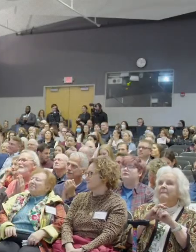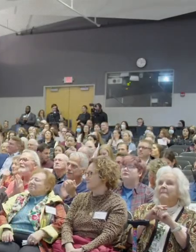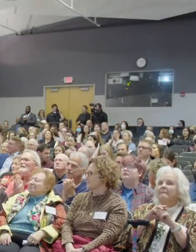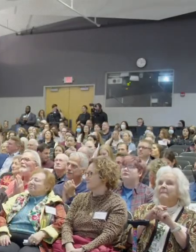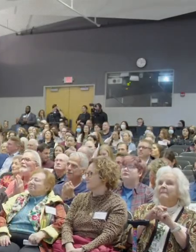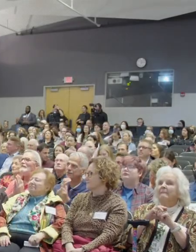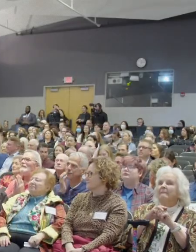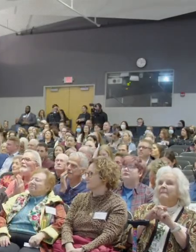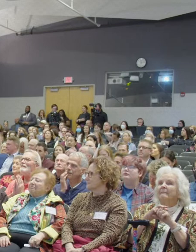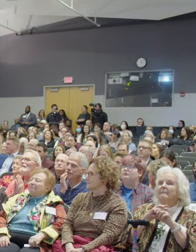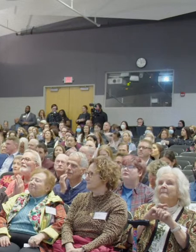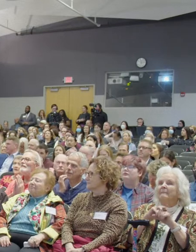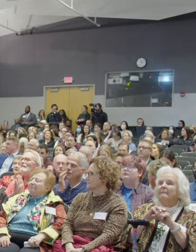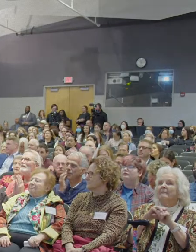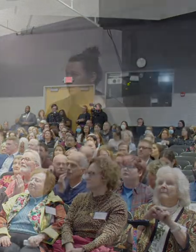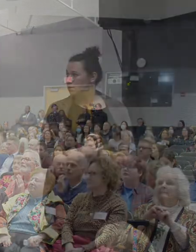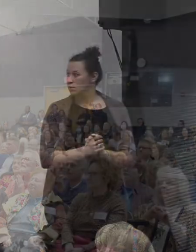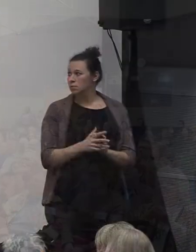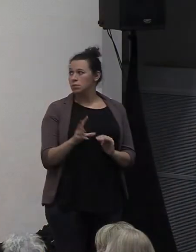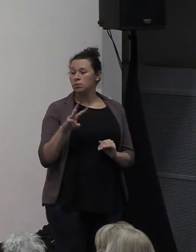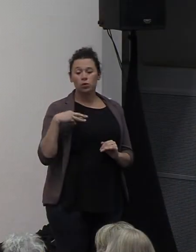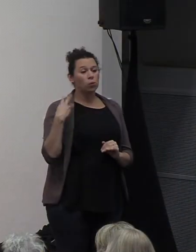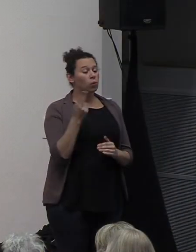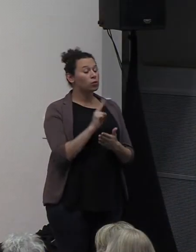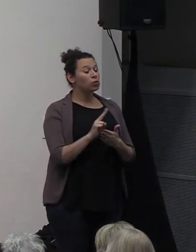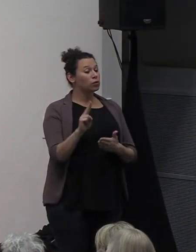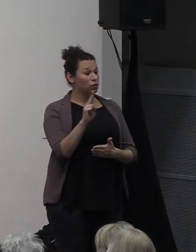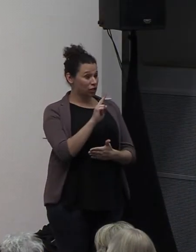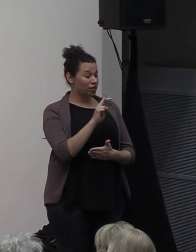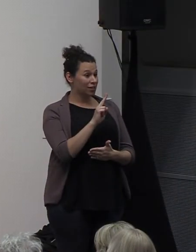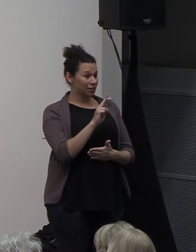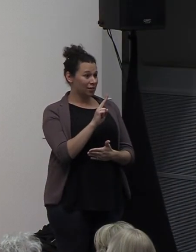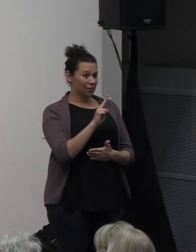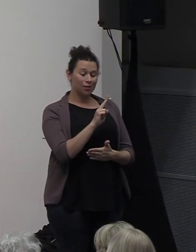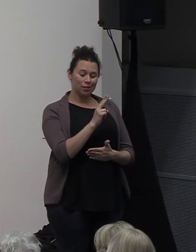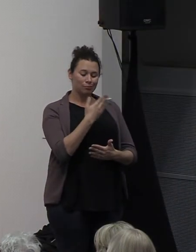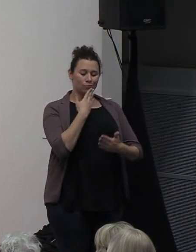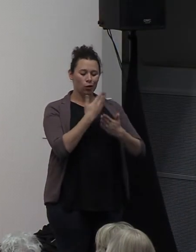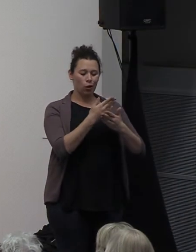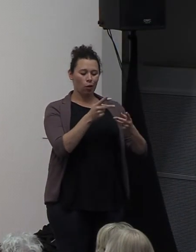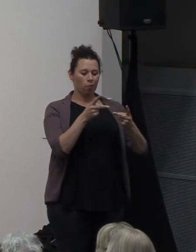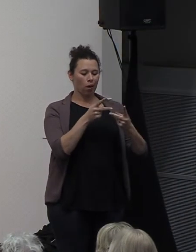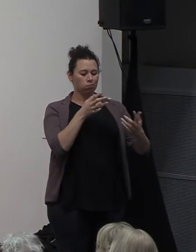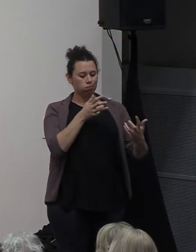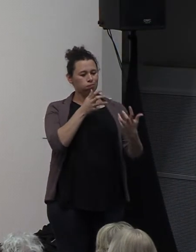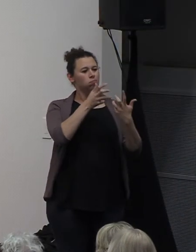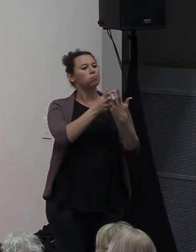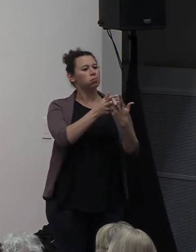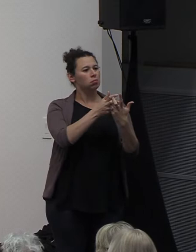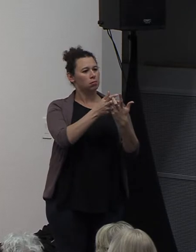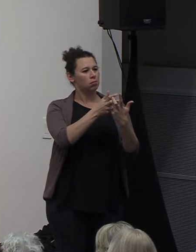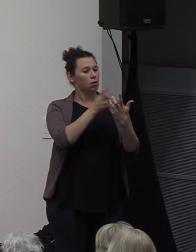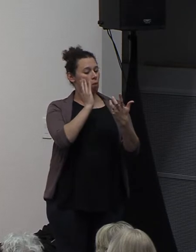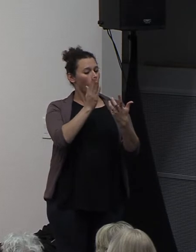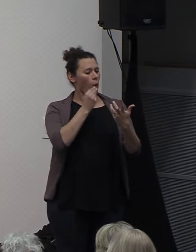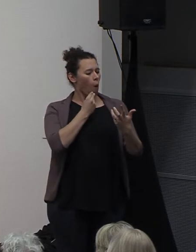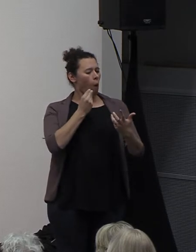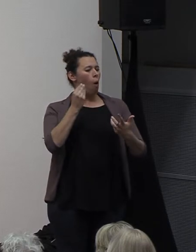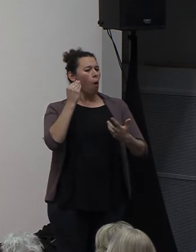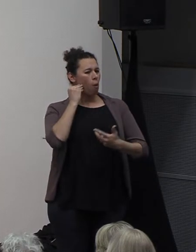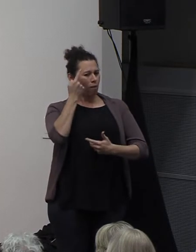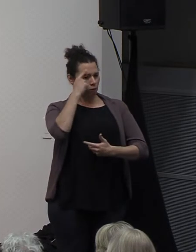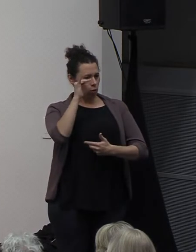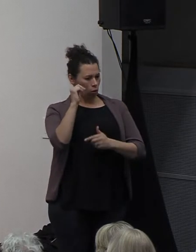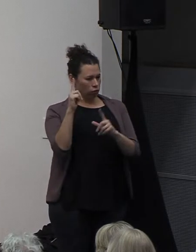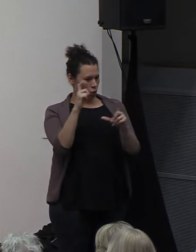Washington University is in fact a fitting place to serve as the home of Toscano's photographs for